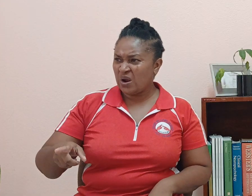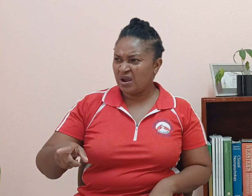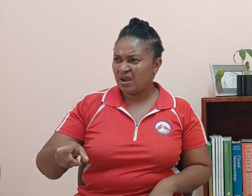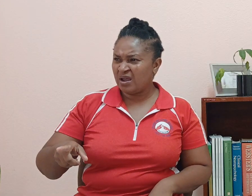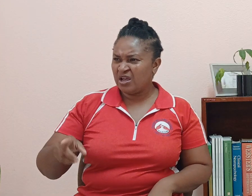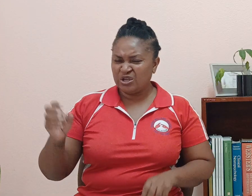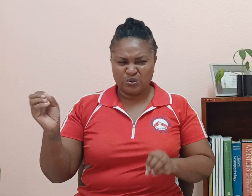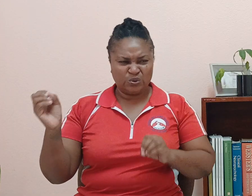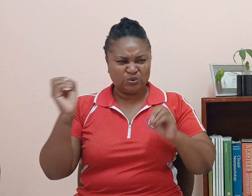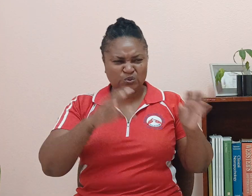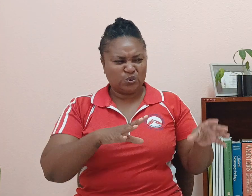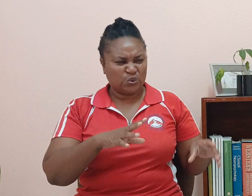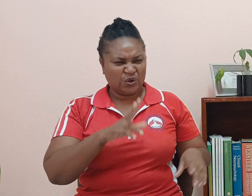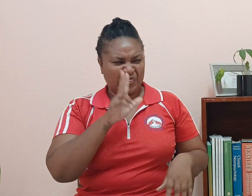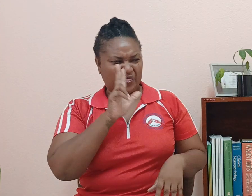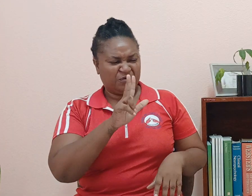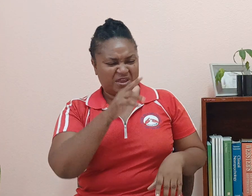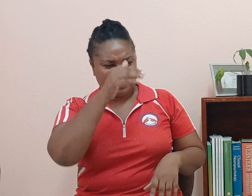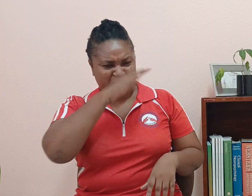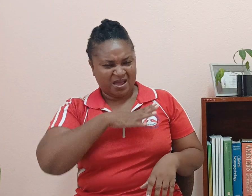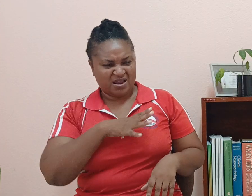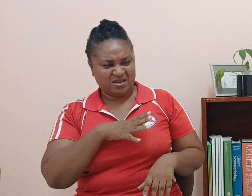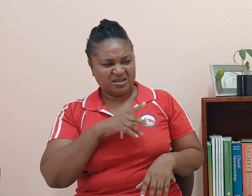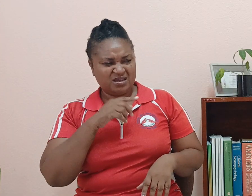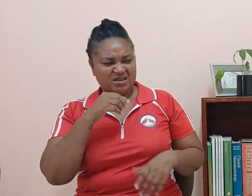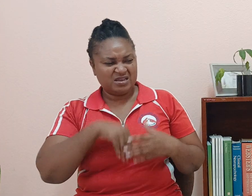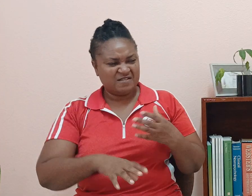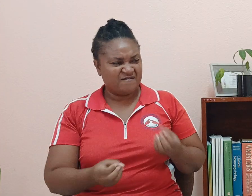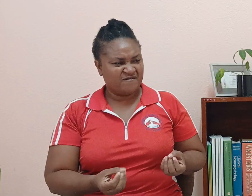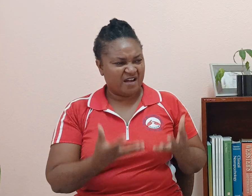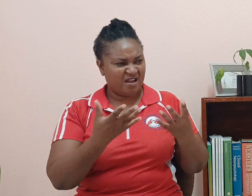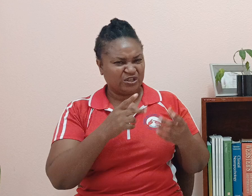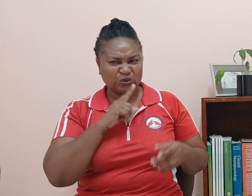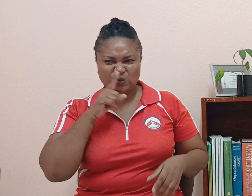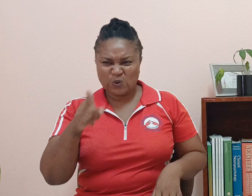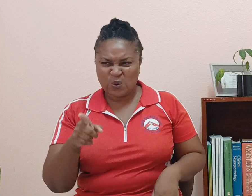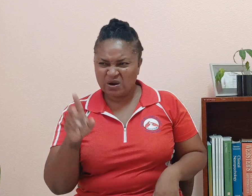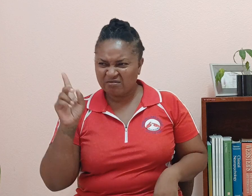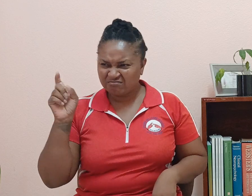had tied up only 3 men and thrown them into the fire.